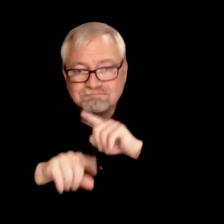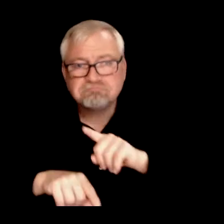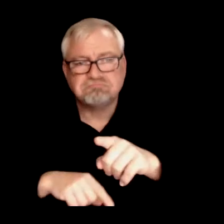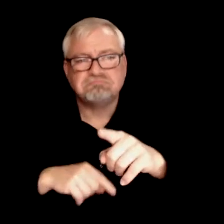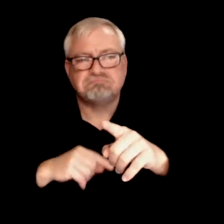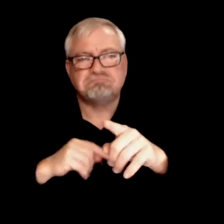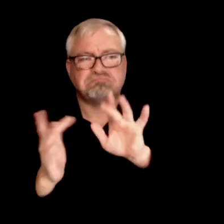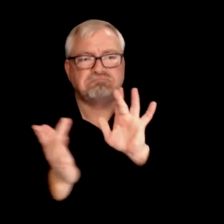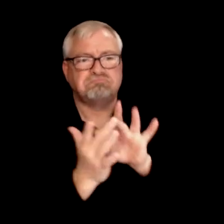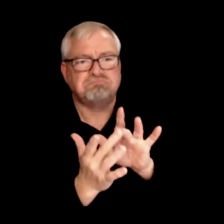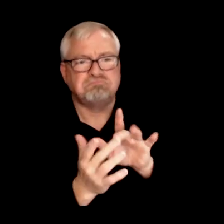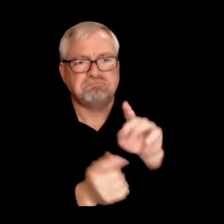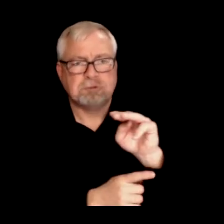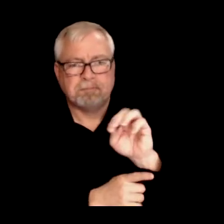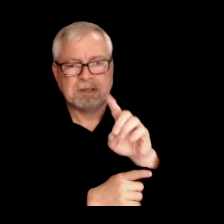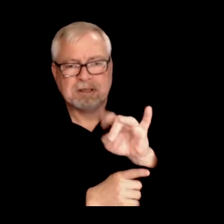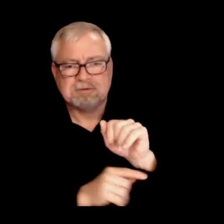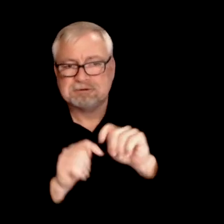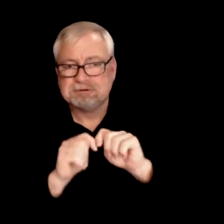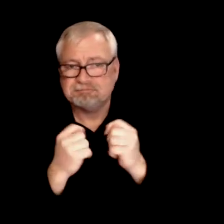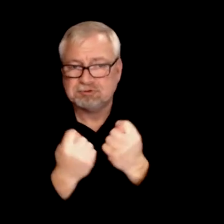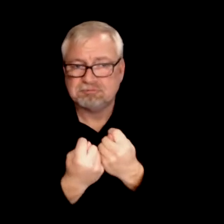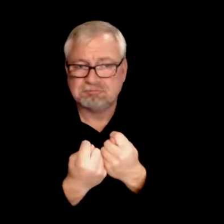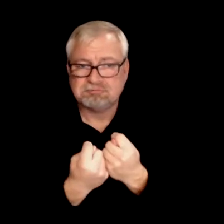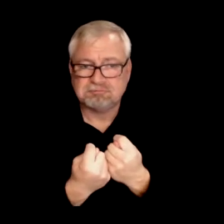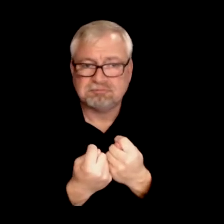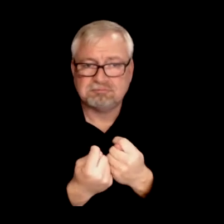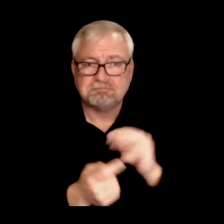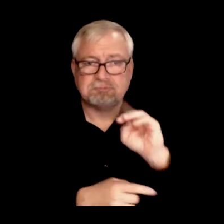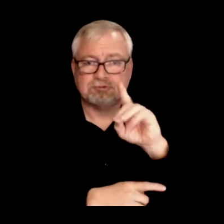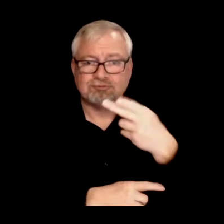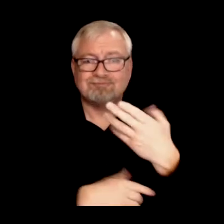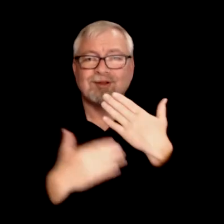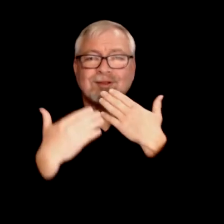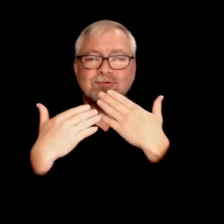Department of Health. Thank you and have a great afternoon. And you've been listening to the state's COVID-19